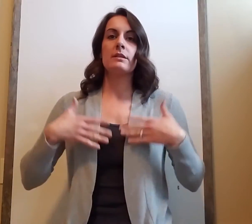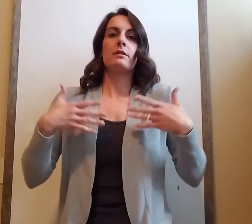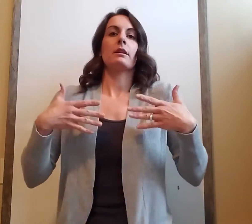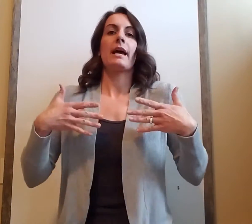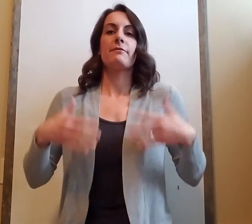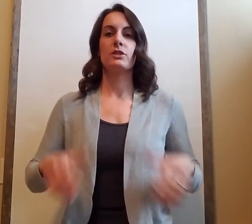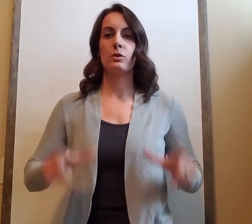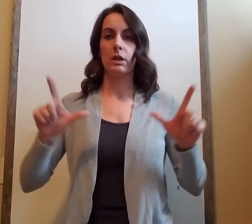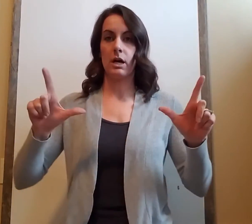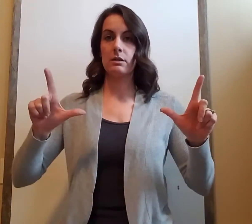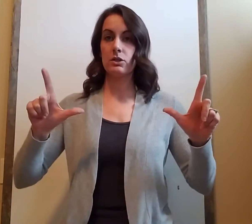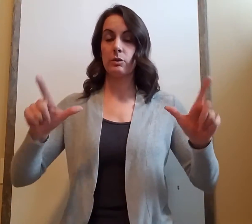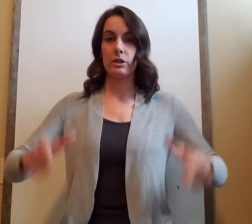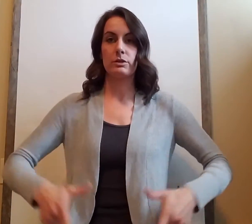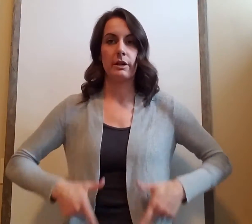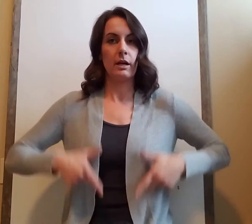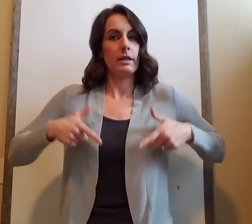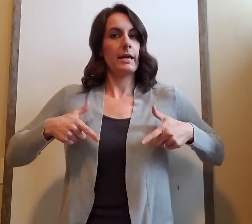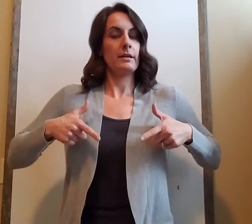breathed life into our lungs, so we use our L hand.